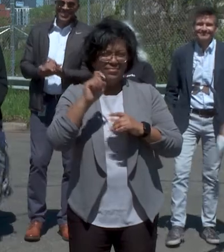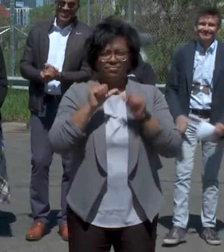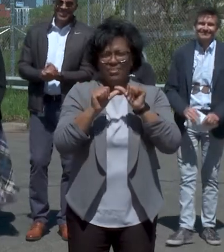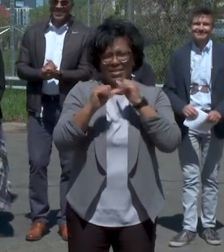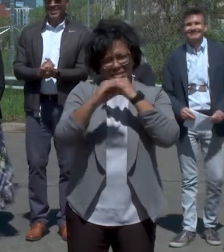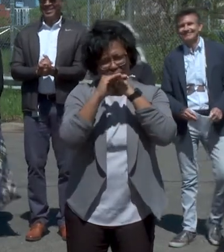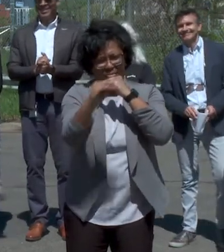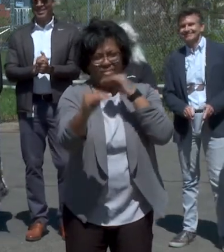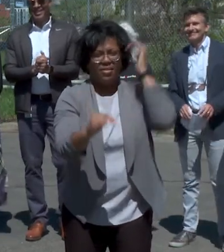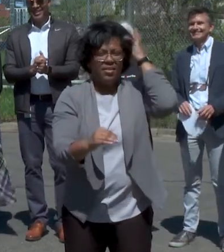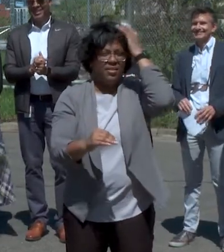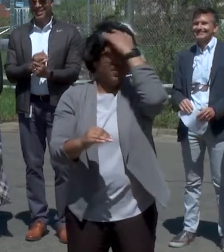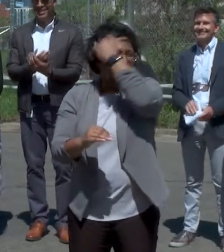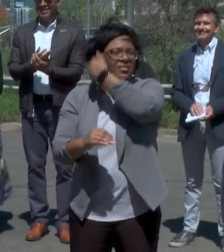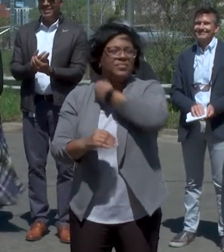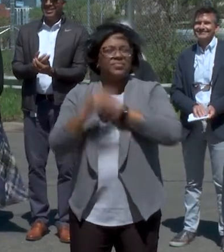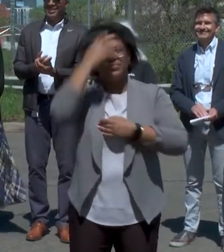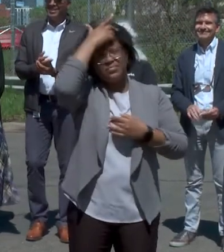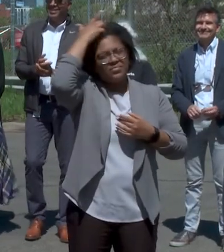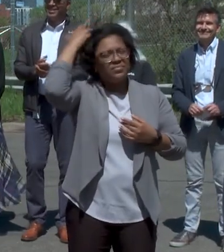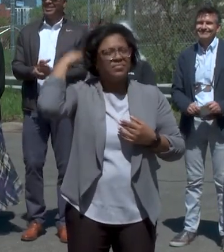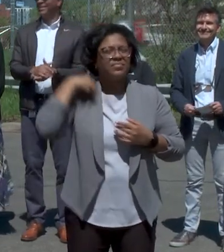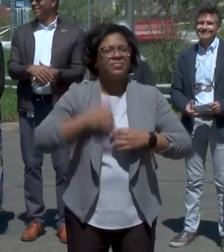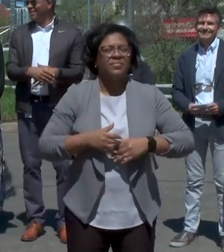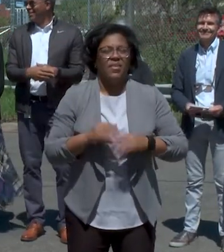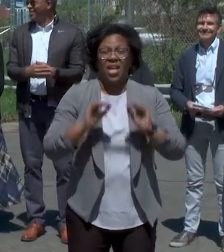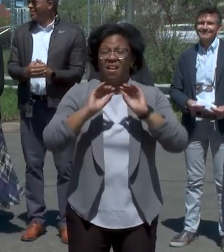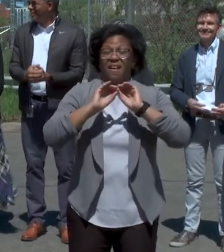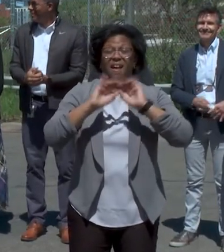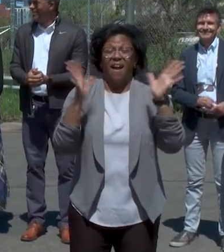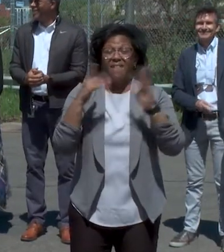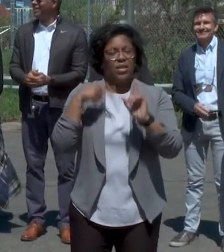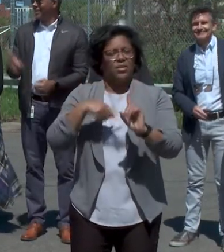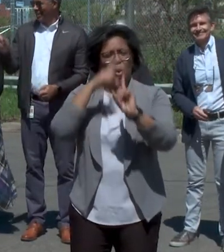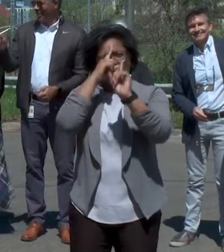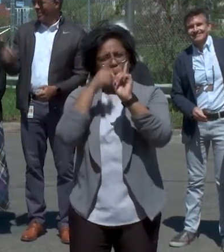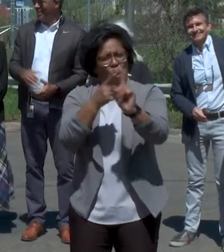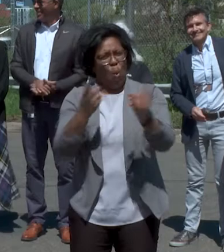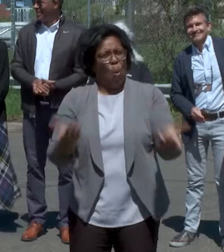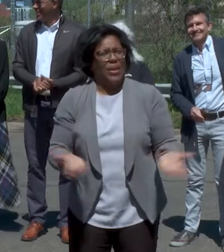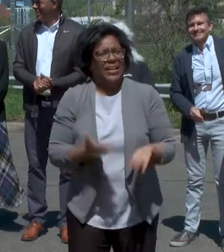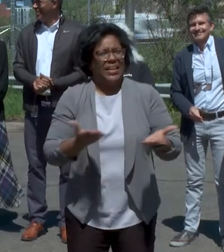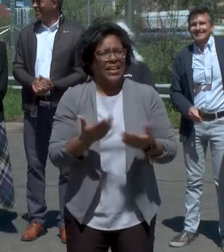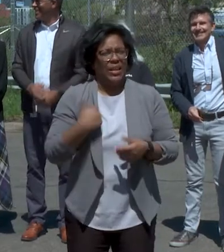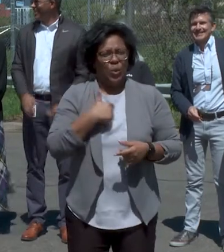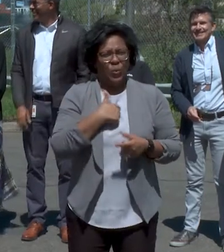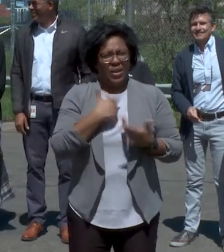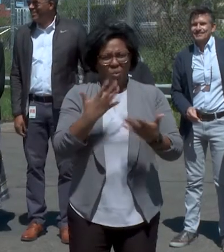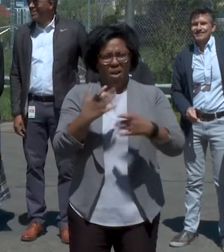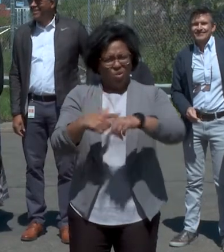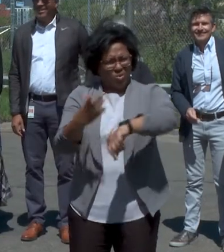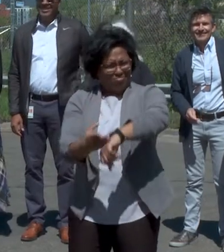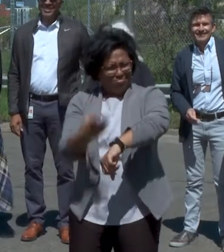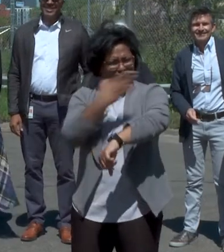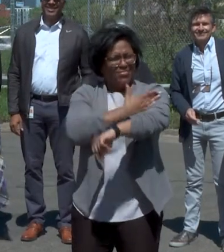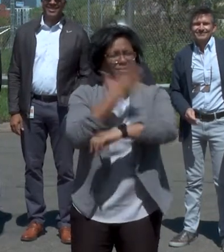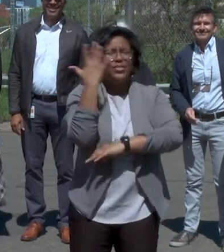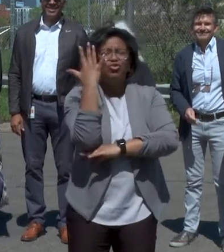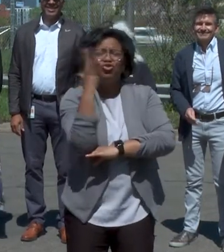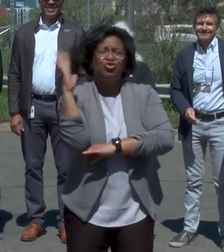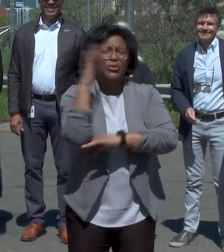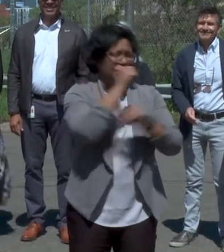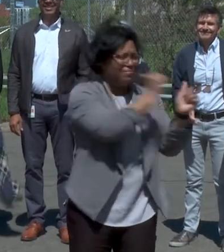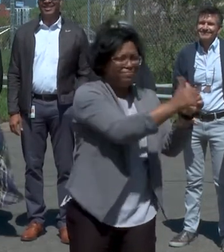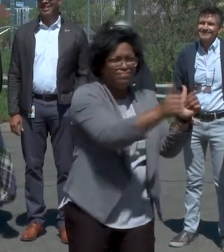So it's a pretty straightforward proposition here, and we are going to grow the tree canopy and plant more trees, but we'll open it to any questions you might have.